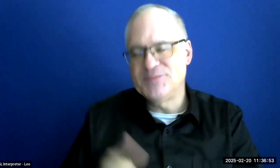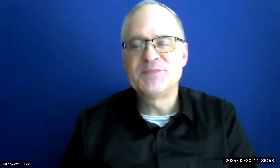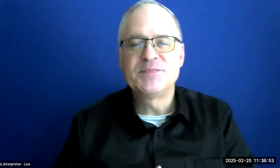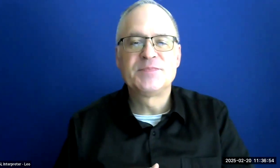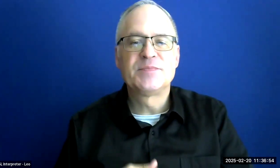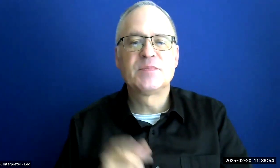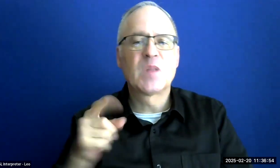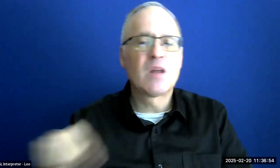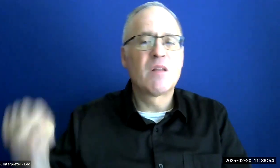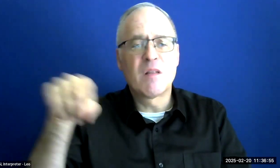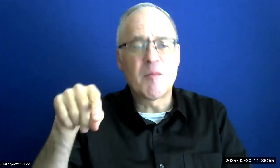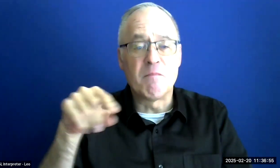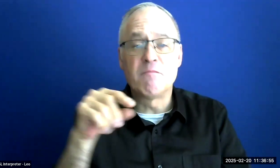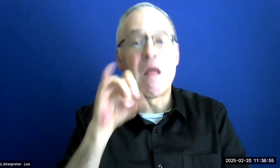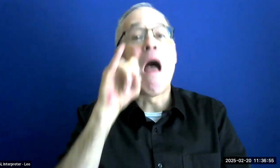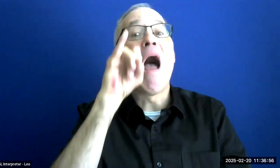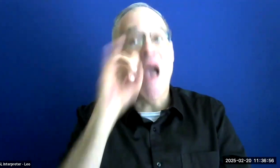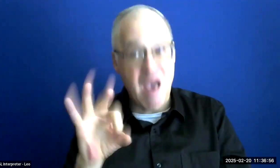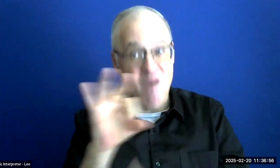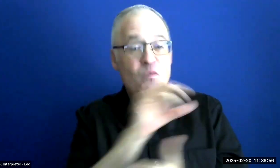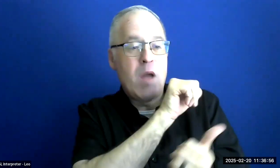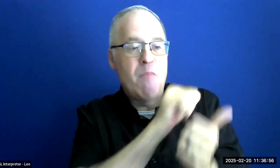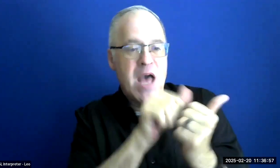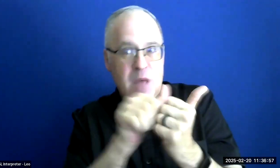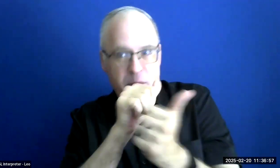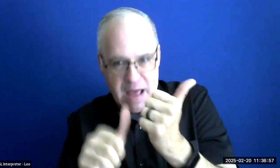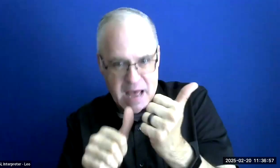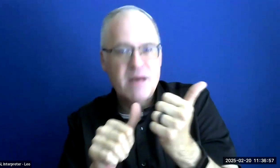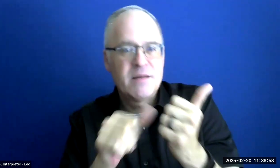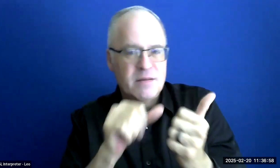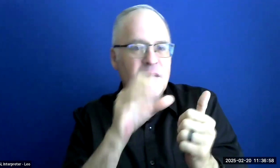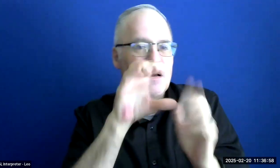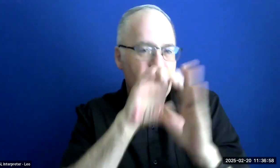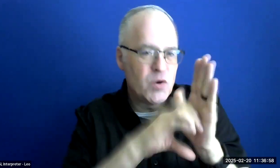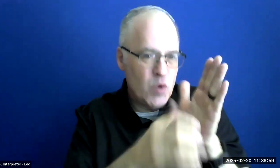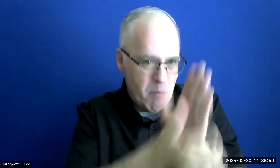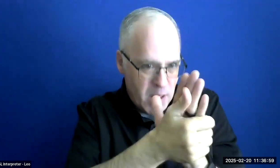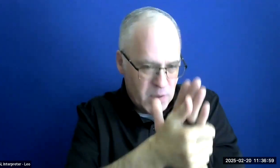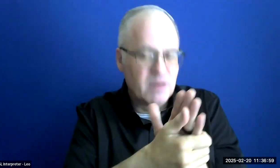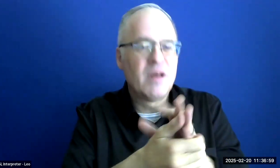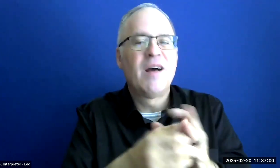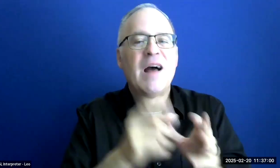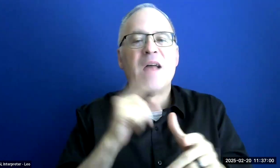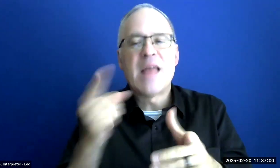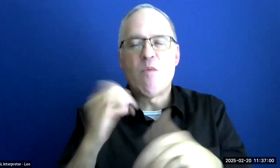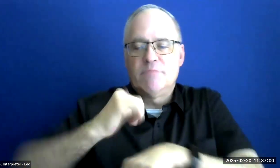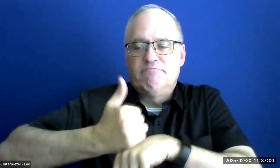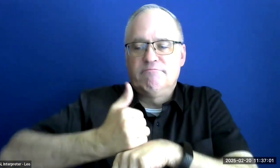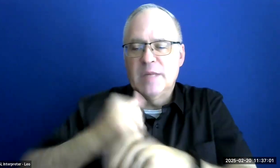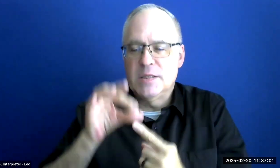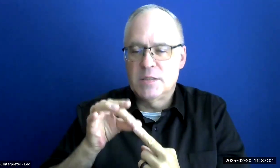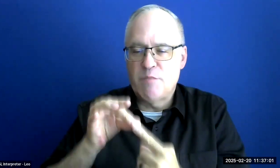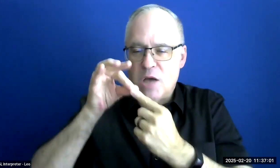the creation, assuming these constitutional amendments happen, of a special study to look